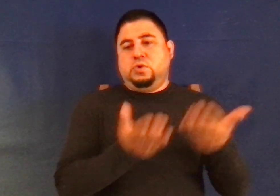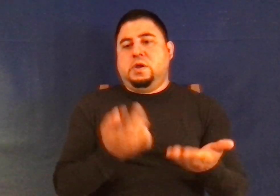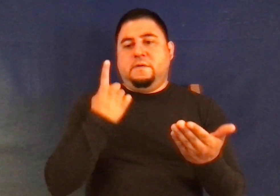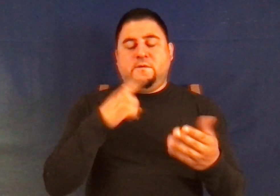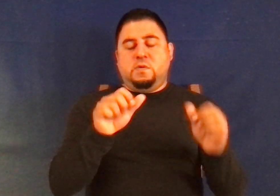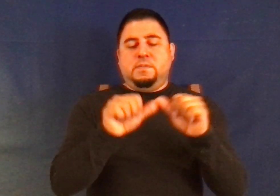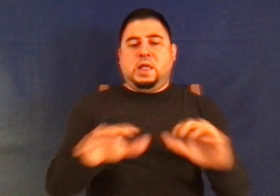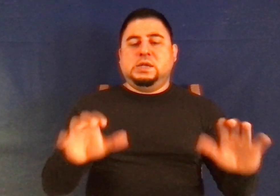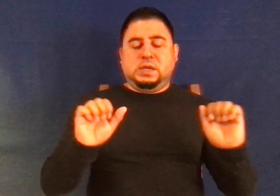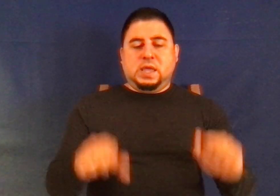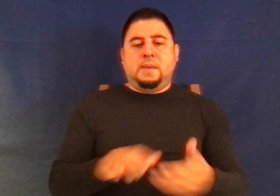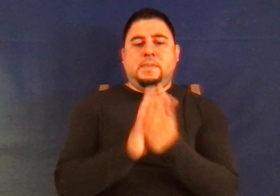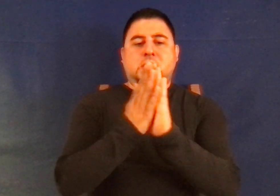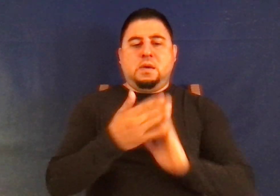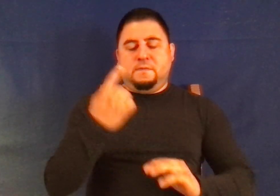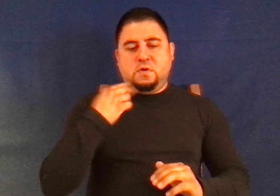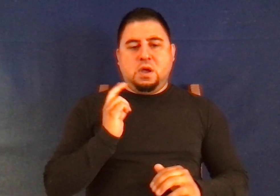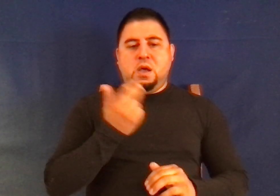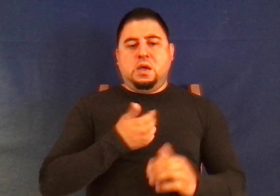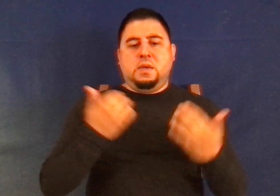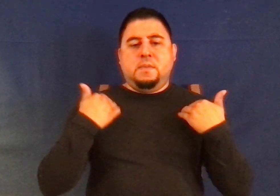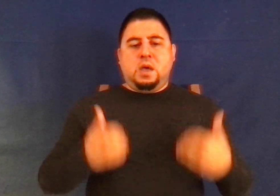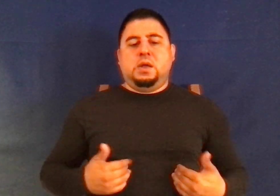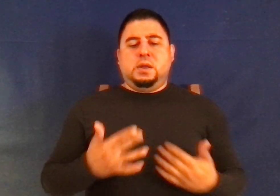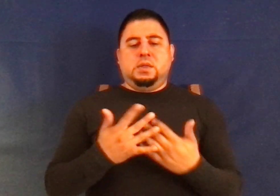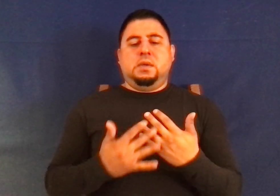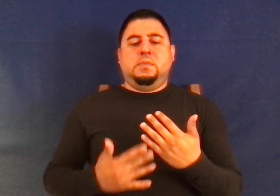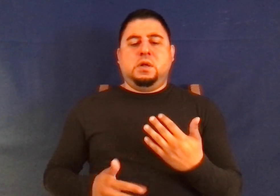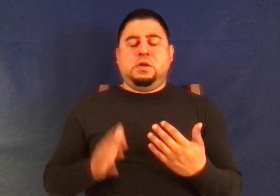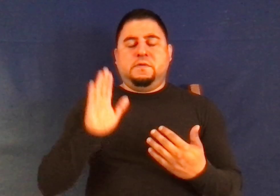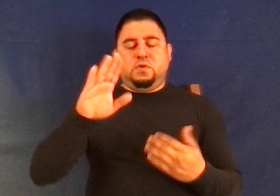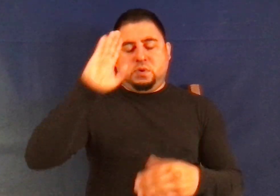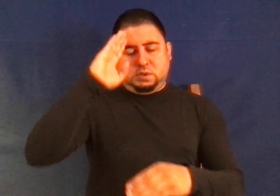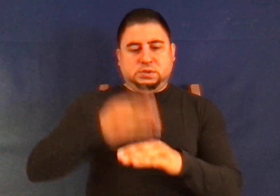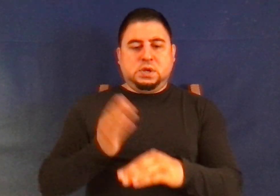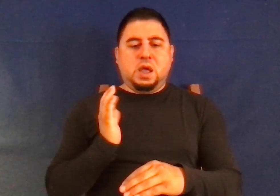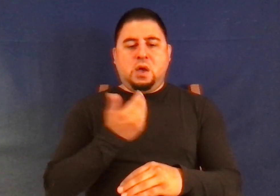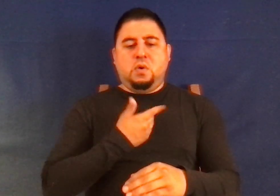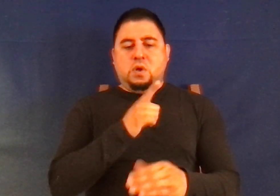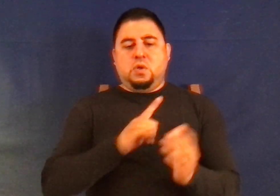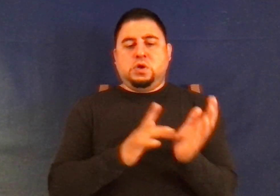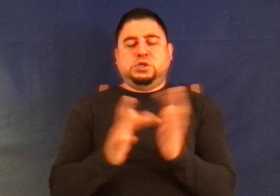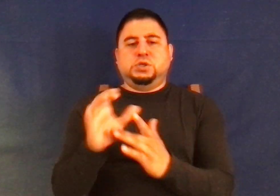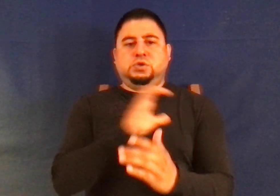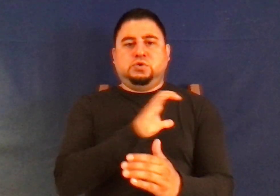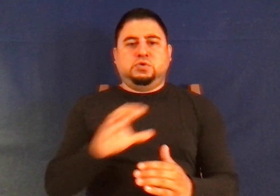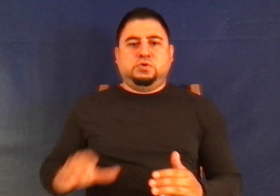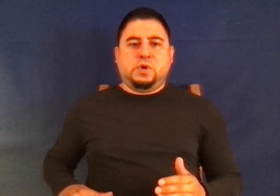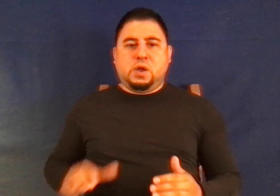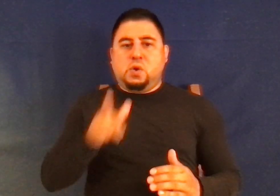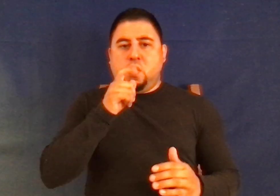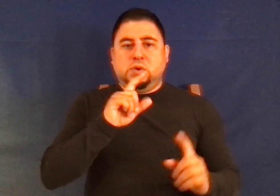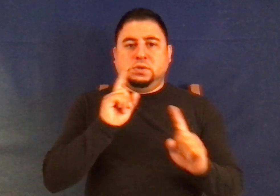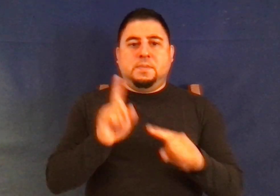that they may become for us the body and the blood of your Son, our Lord Jesus Christ, at whose command